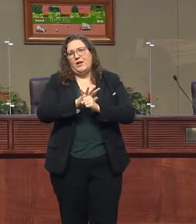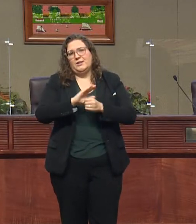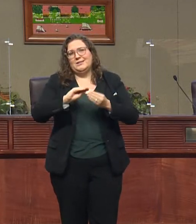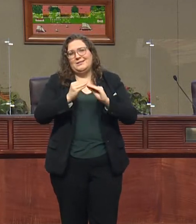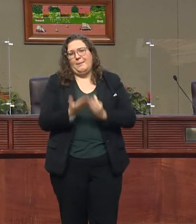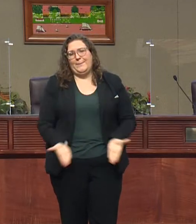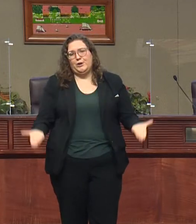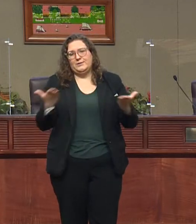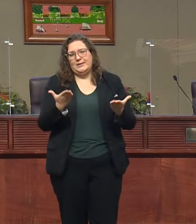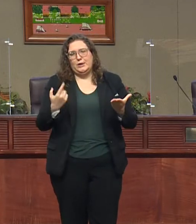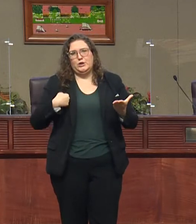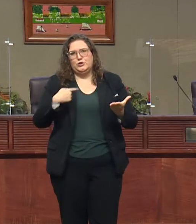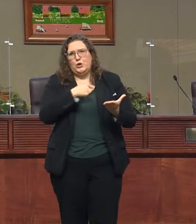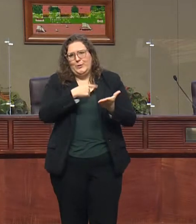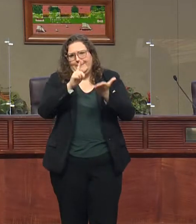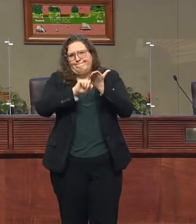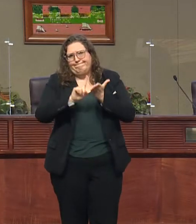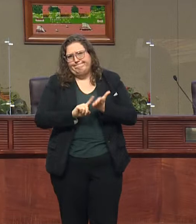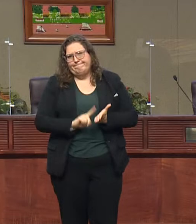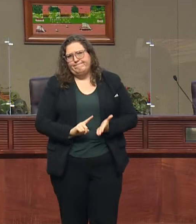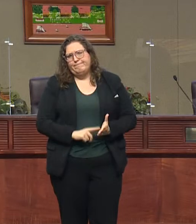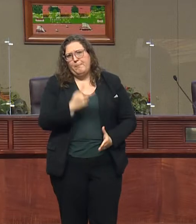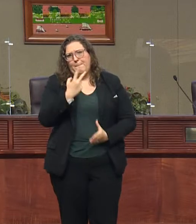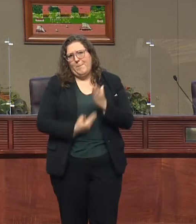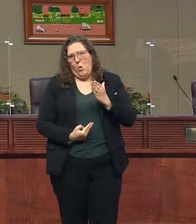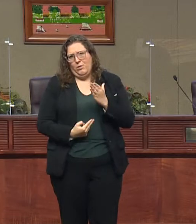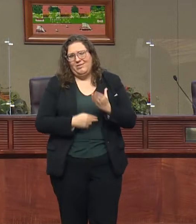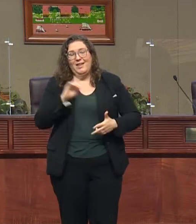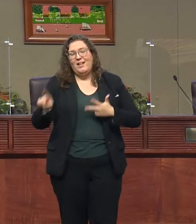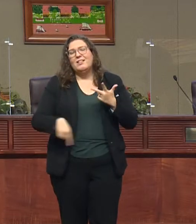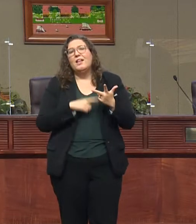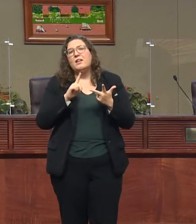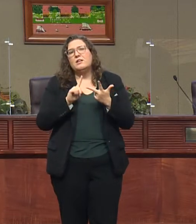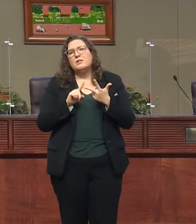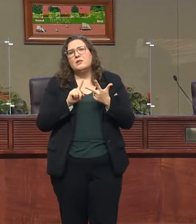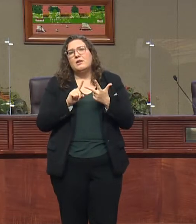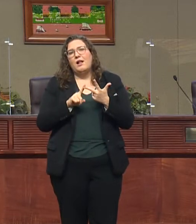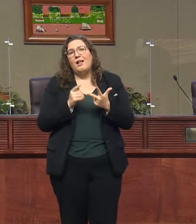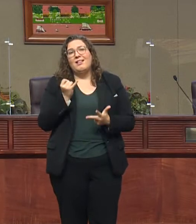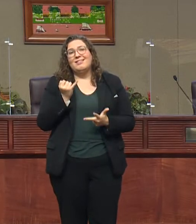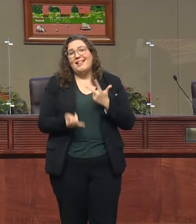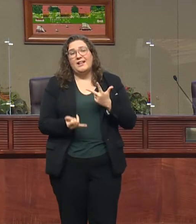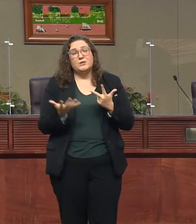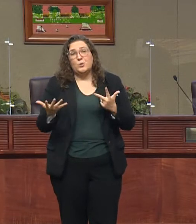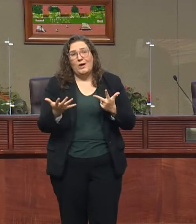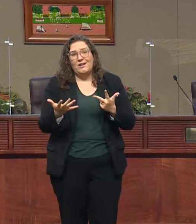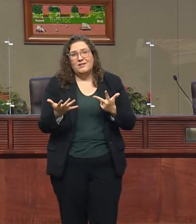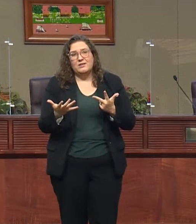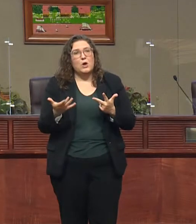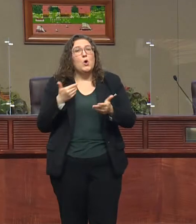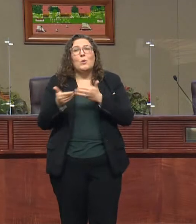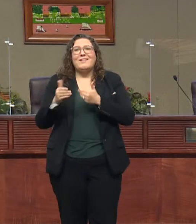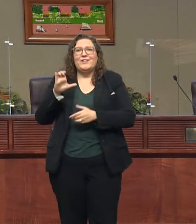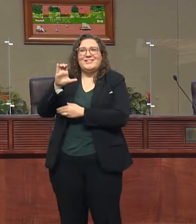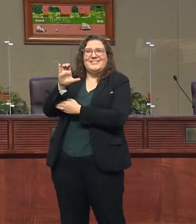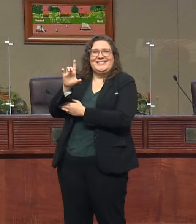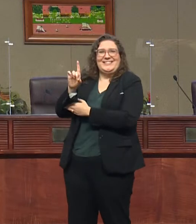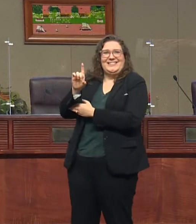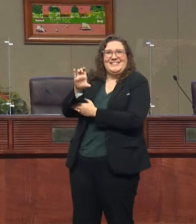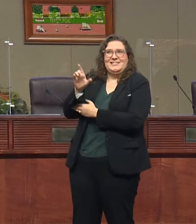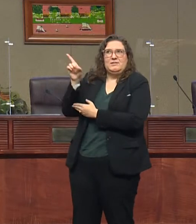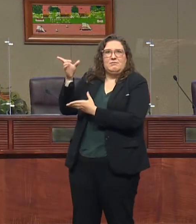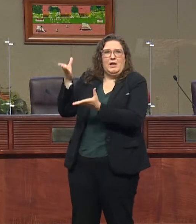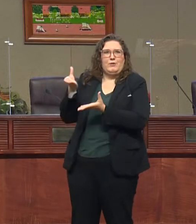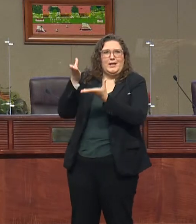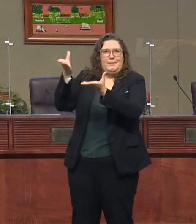things. And the last thing that we monitor are the requirements recommended by the Centers for Disease